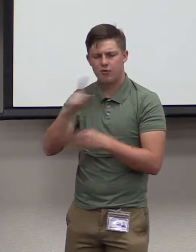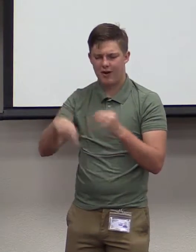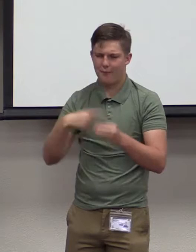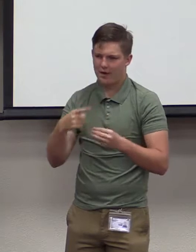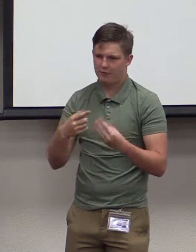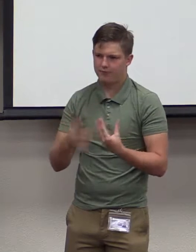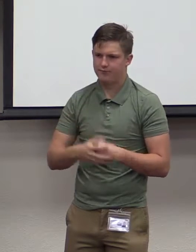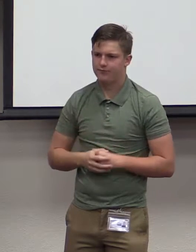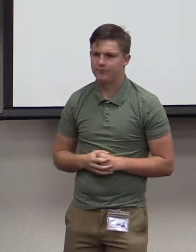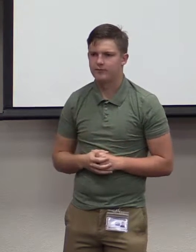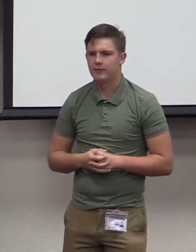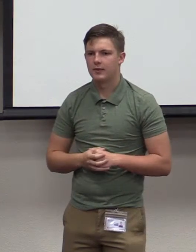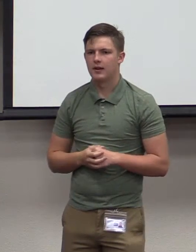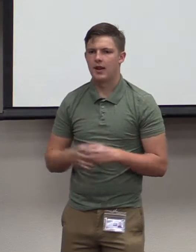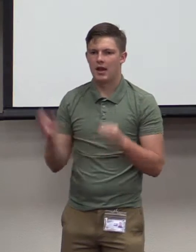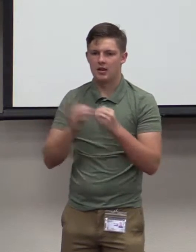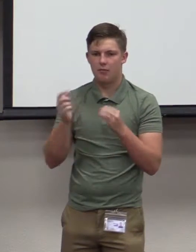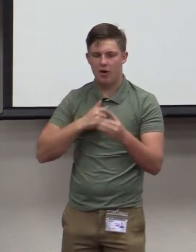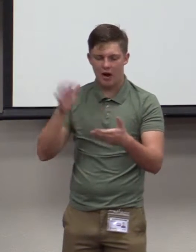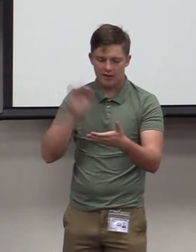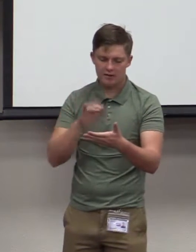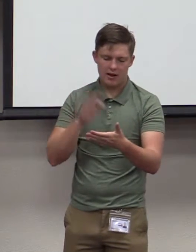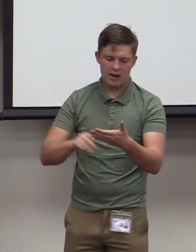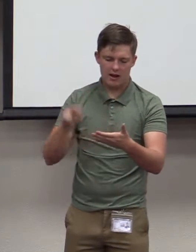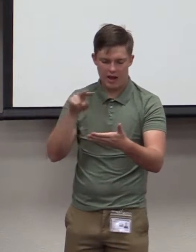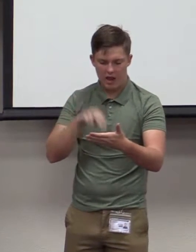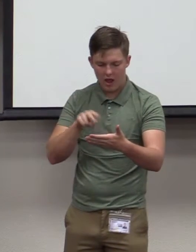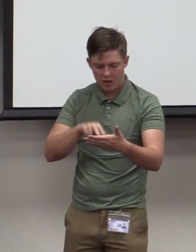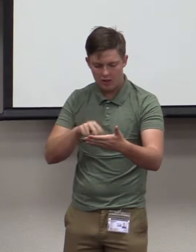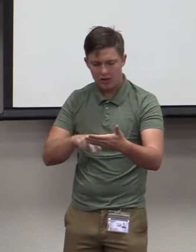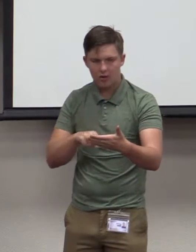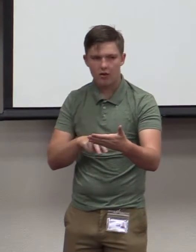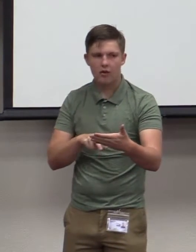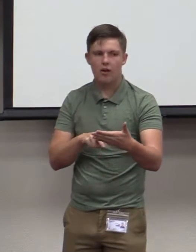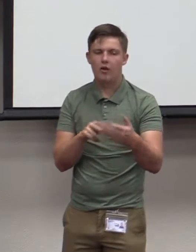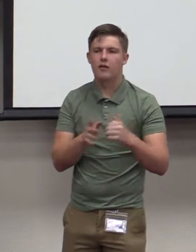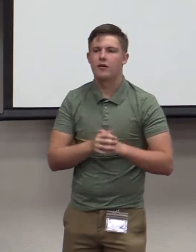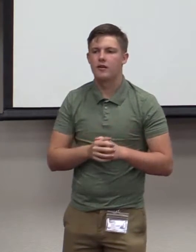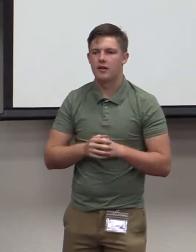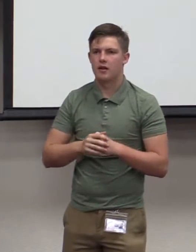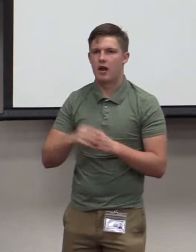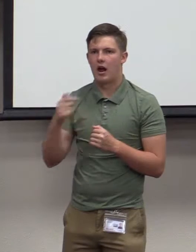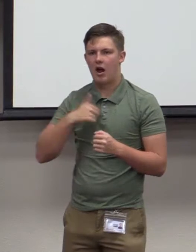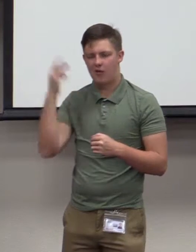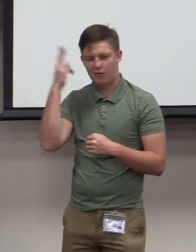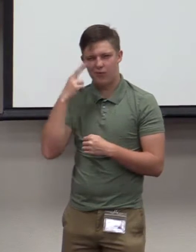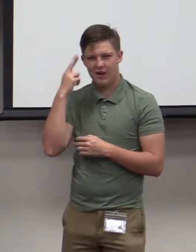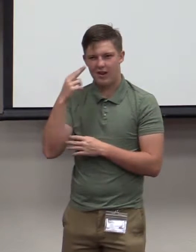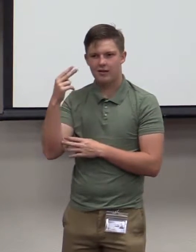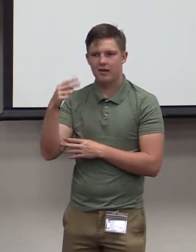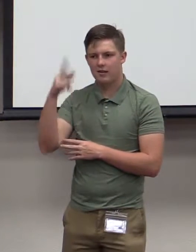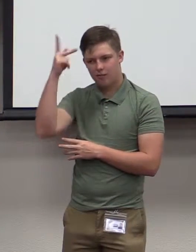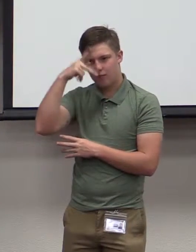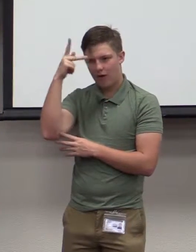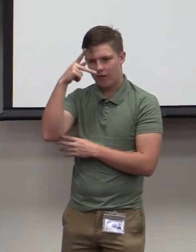about? And the more I studied and looked at the Proverbs, I realized that the Proverbs